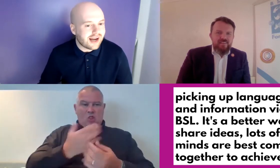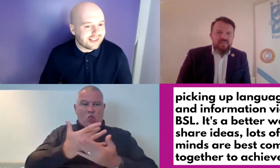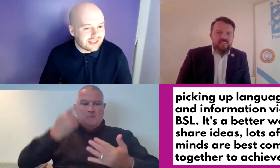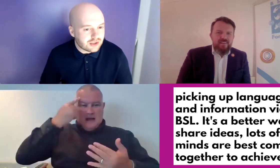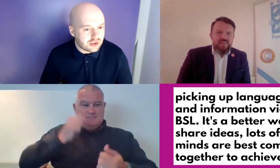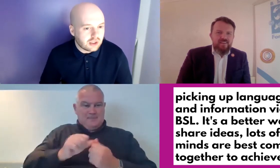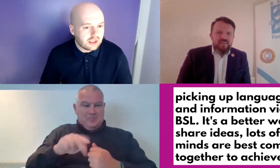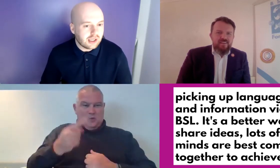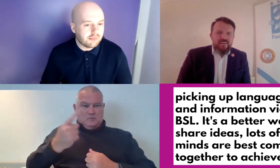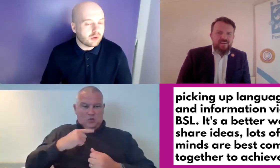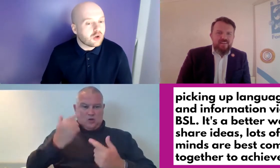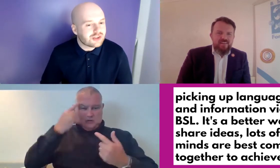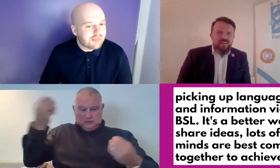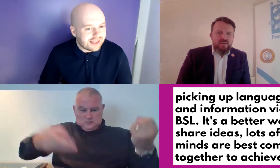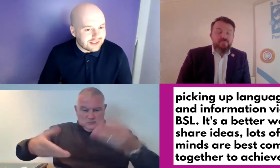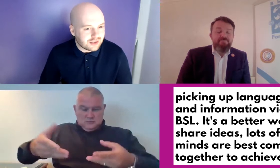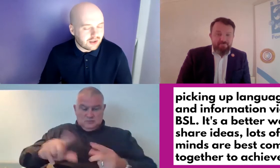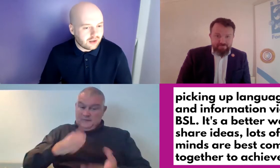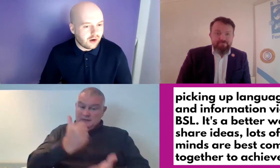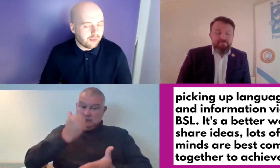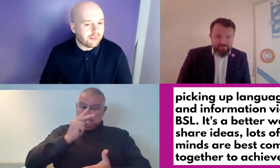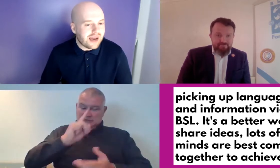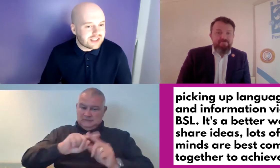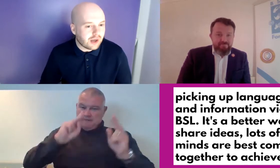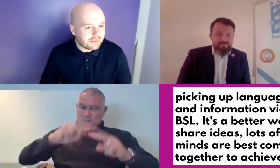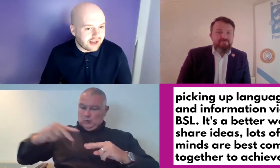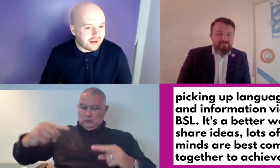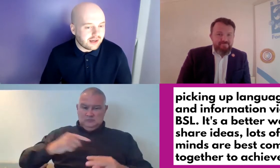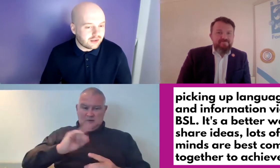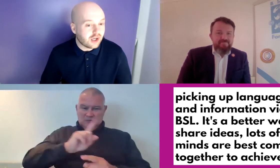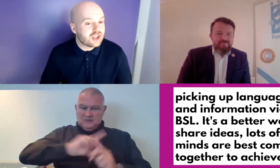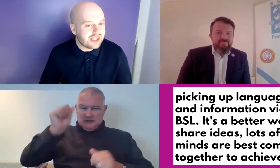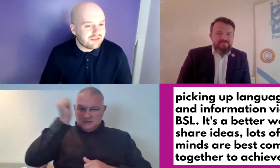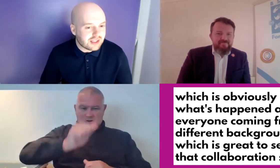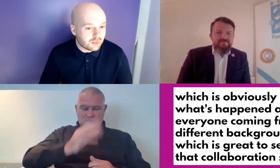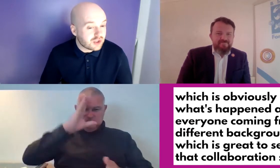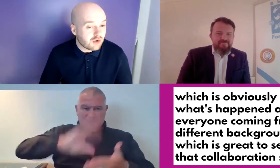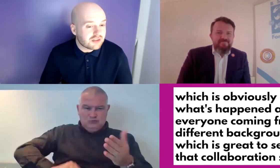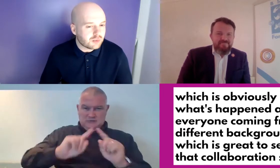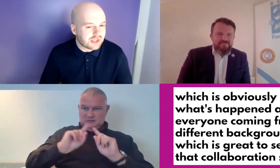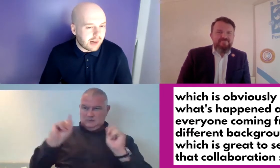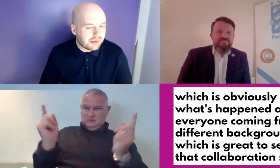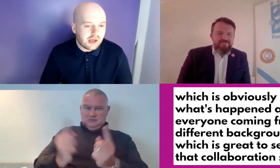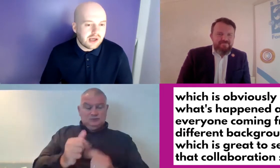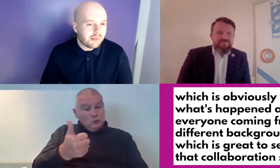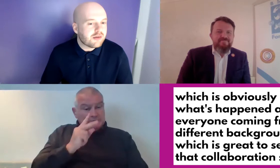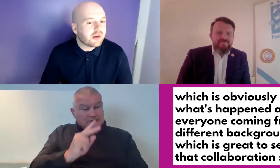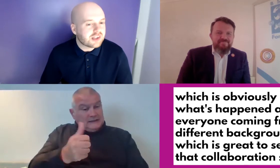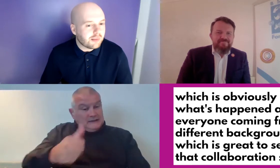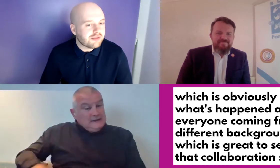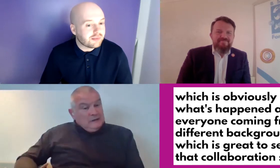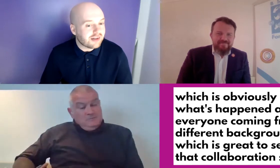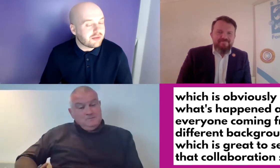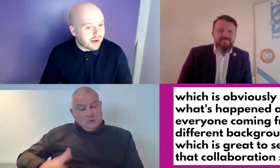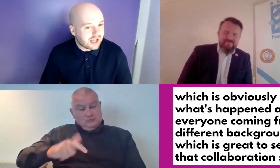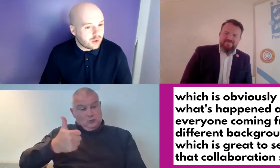share ideas. Lots of minds are best to come together and to achieve this, which is obviously what's happened. But everybody's coming